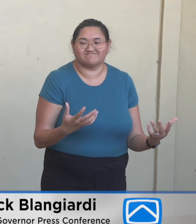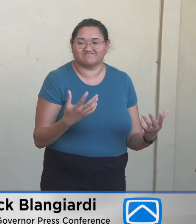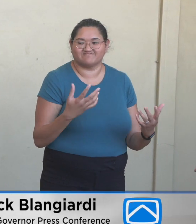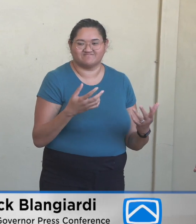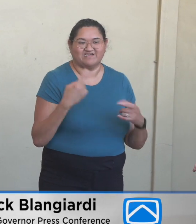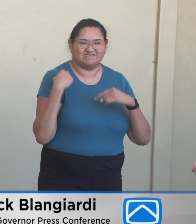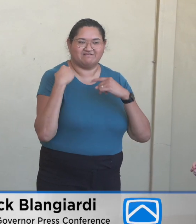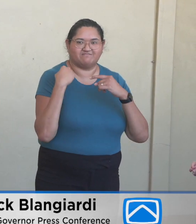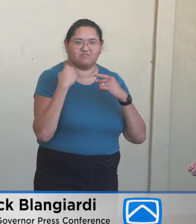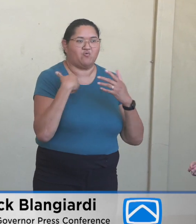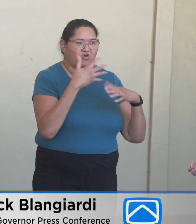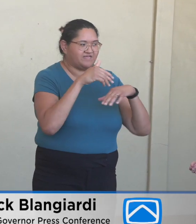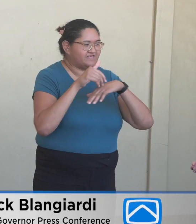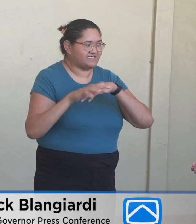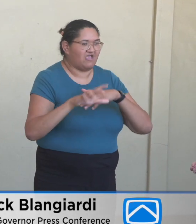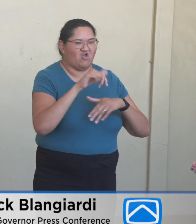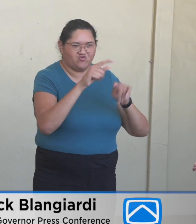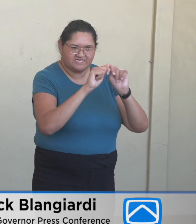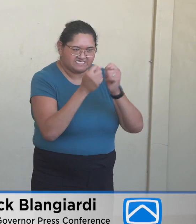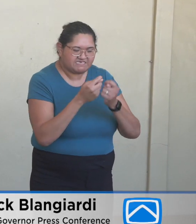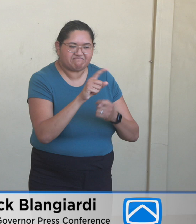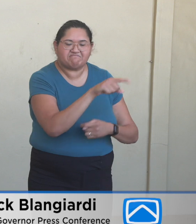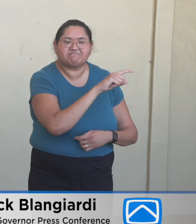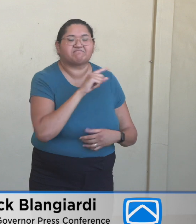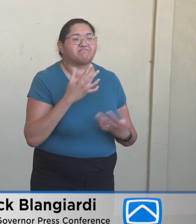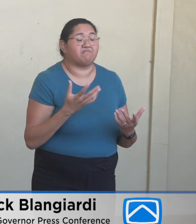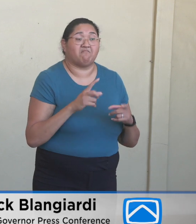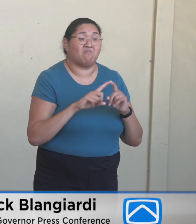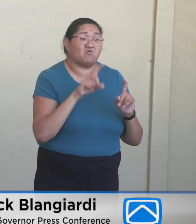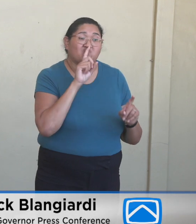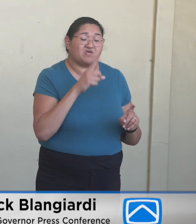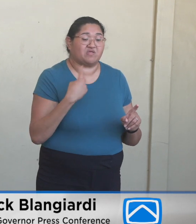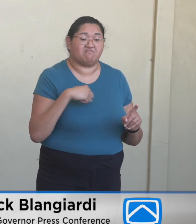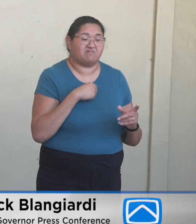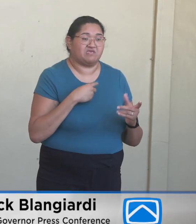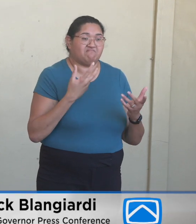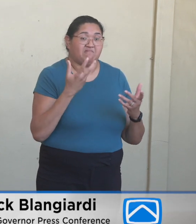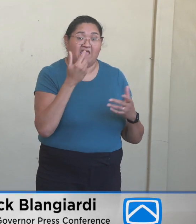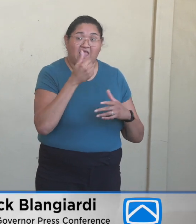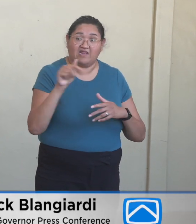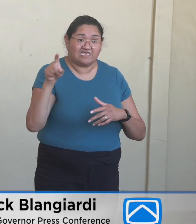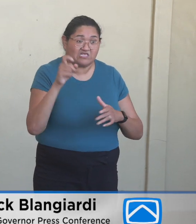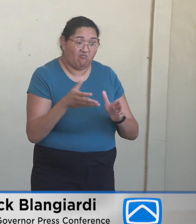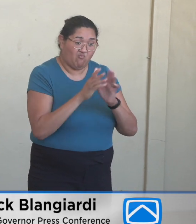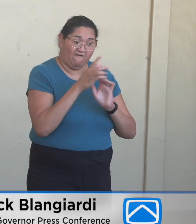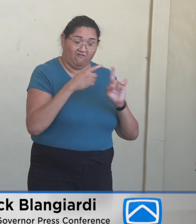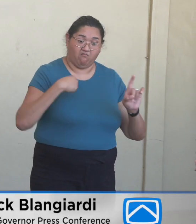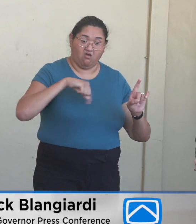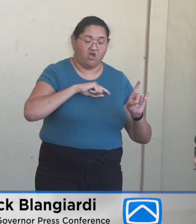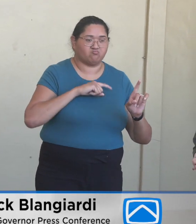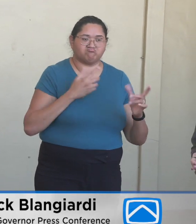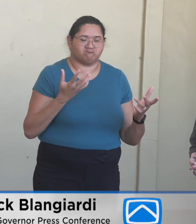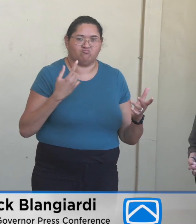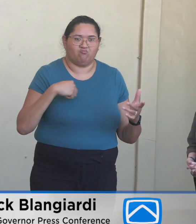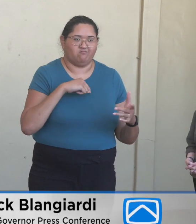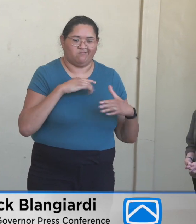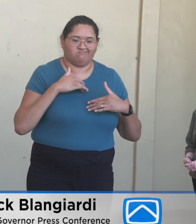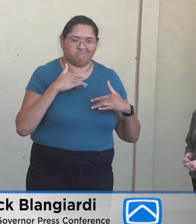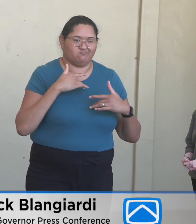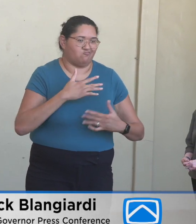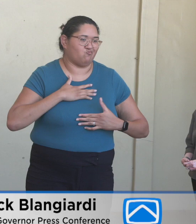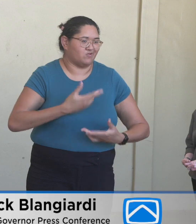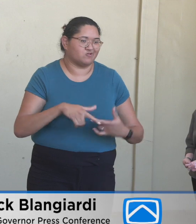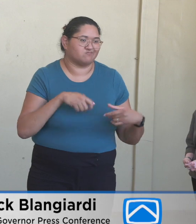some of our communications team over. And other than that, we've just been on the spot, and anything that was requested of us has sort of been like that from